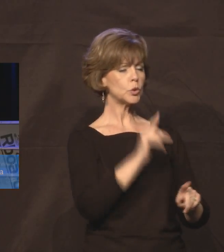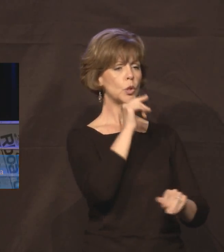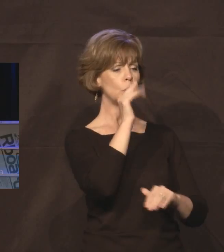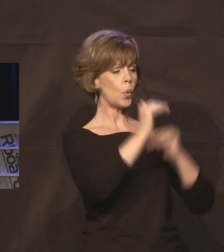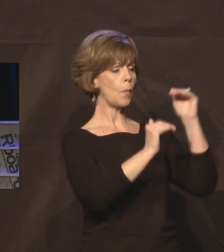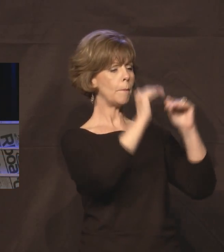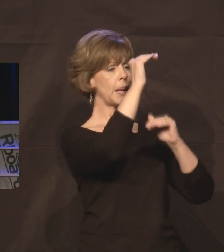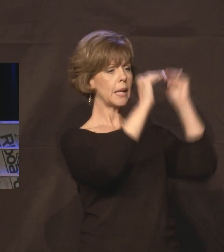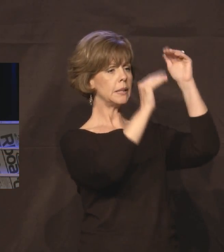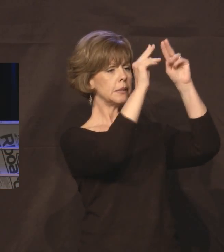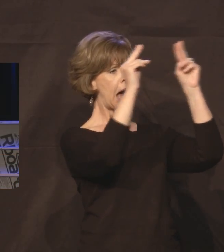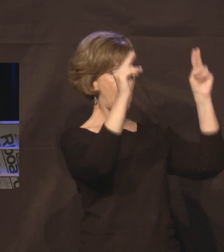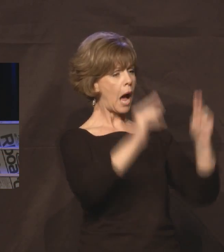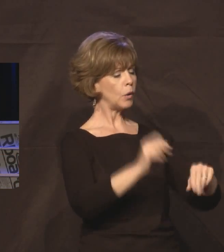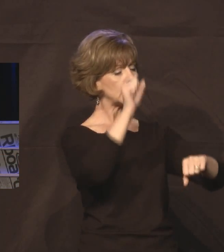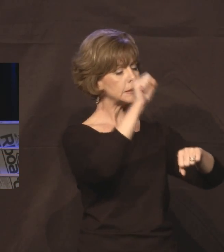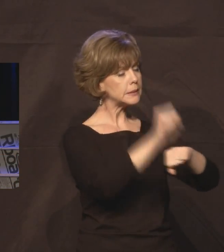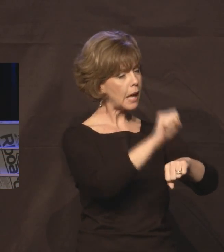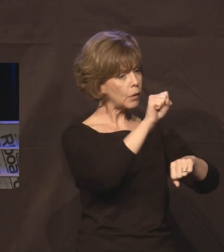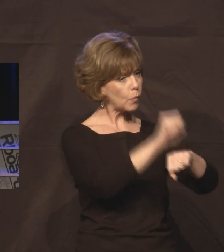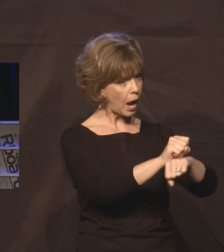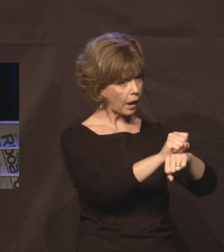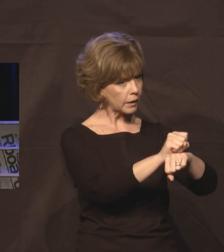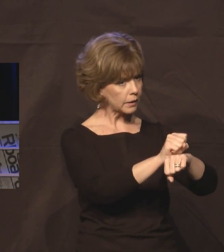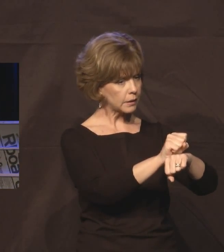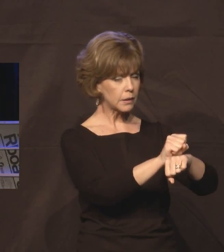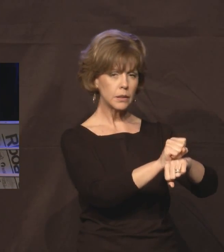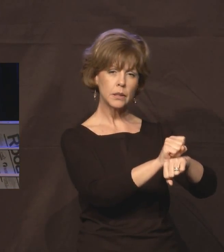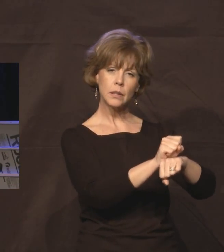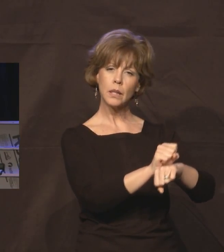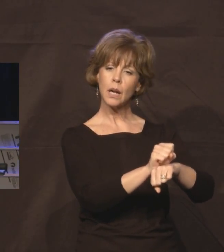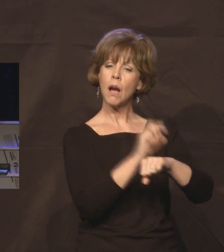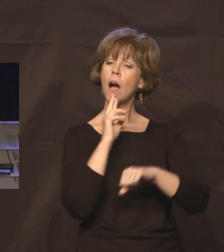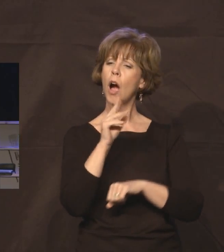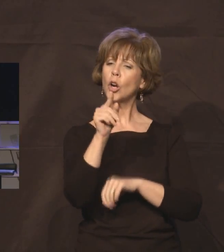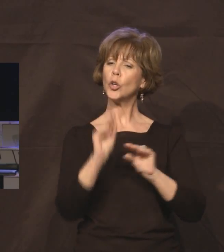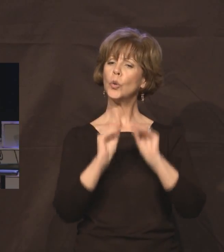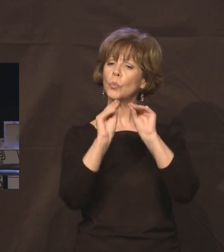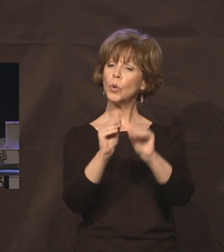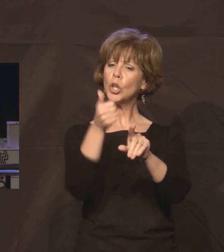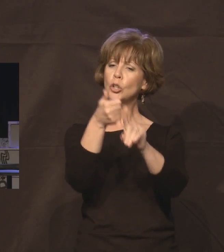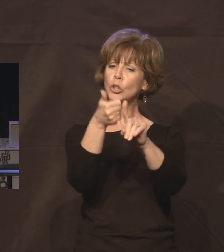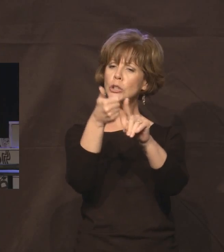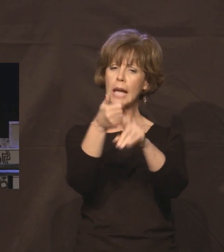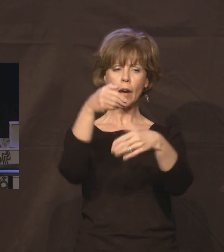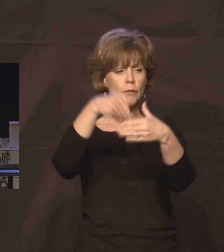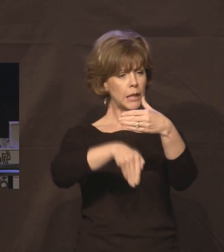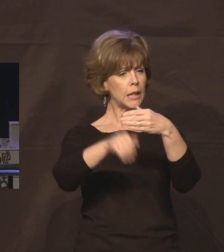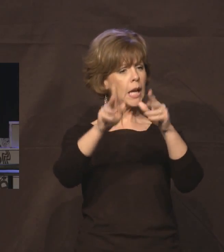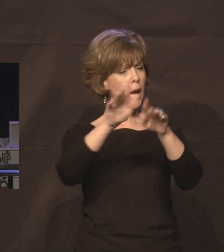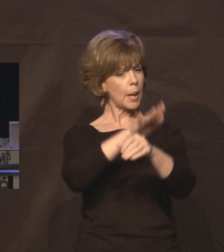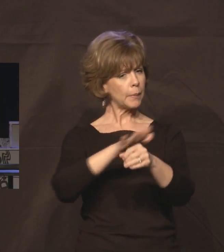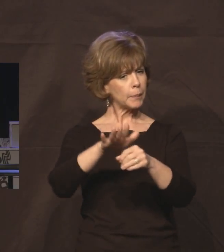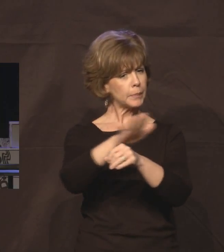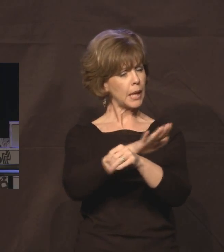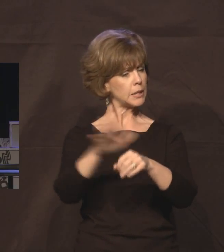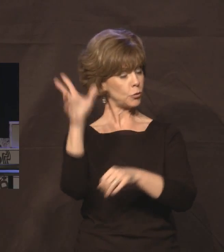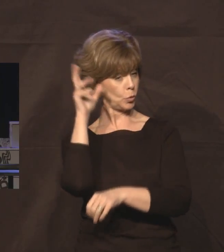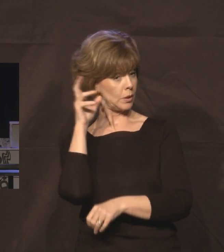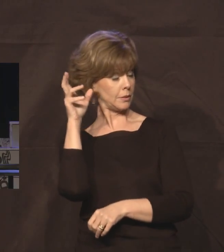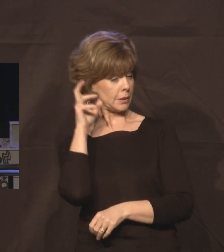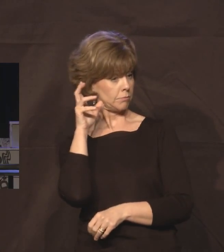think it comes down, are you putting yourself in a place to listen? Part of putting yourself in a place to listen is even coming to this kind of place,